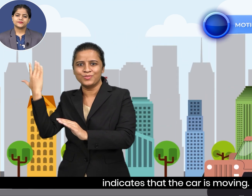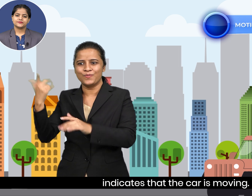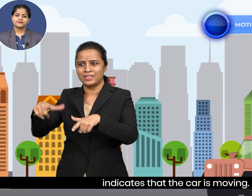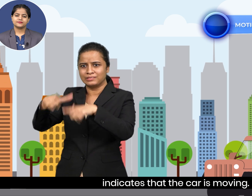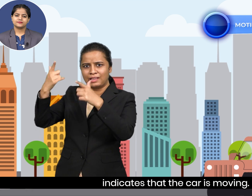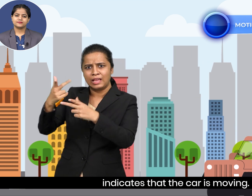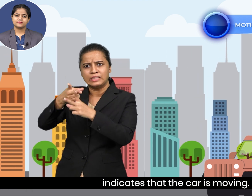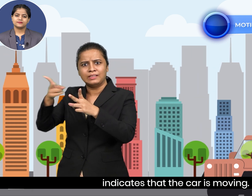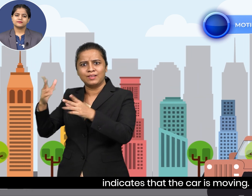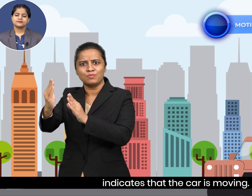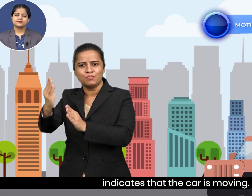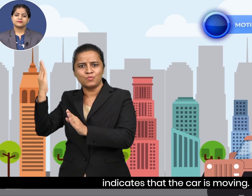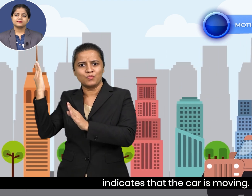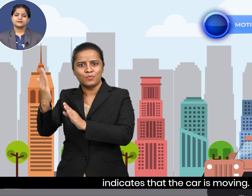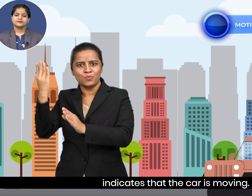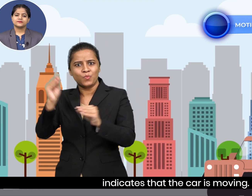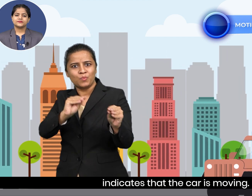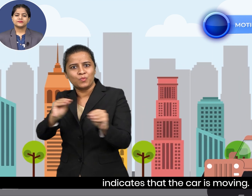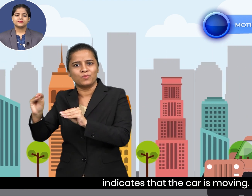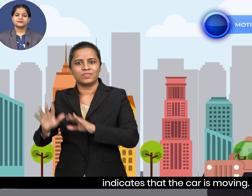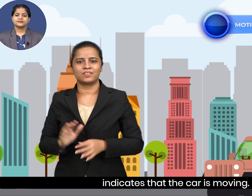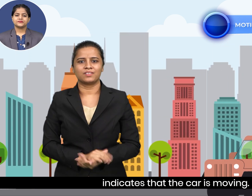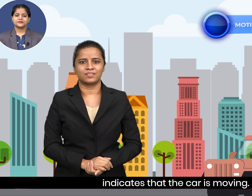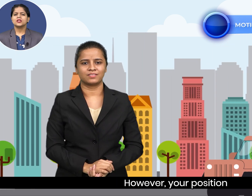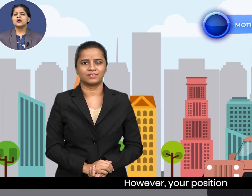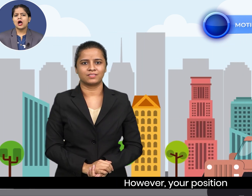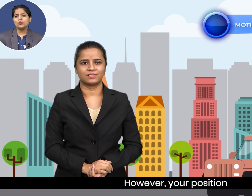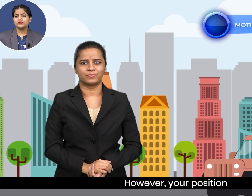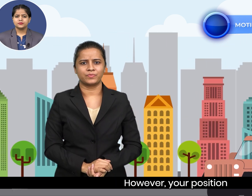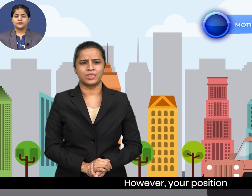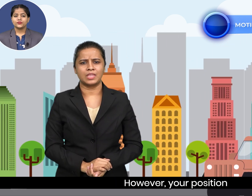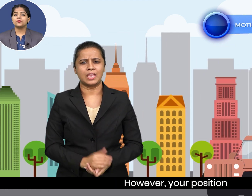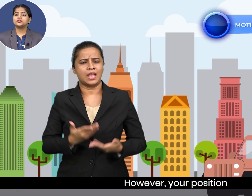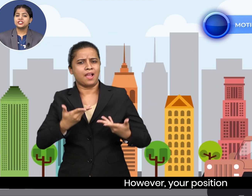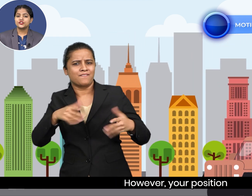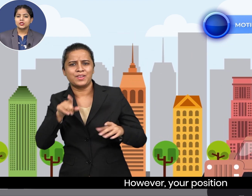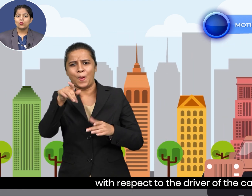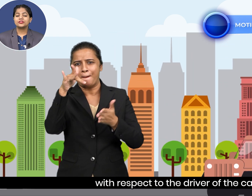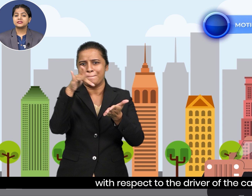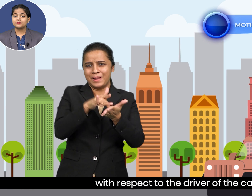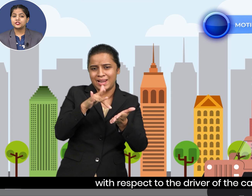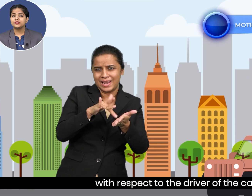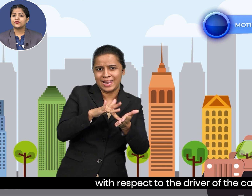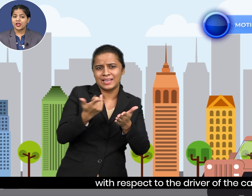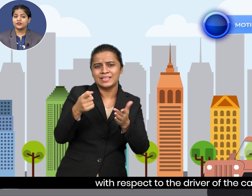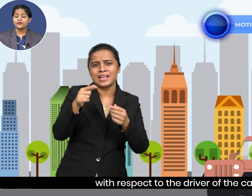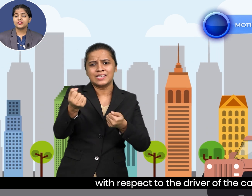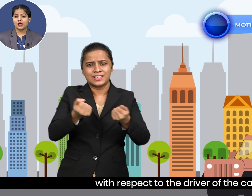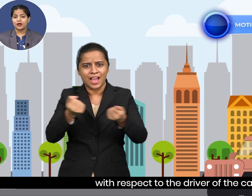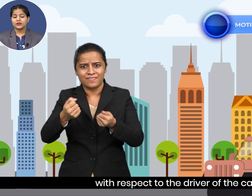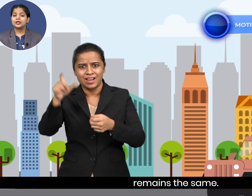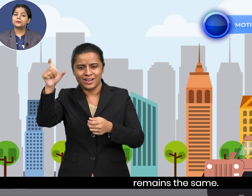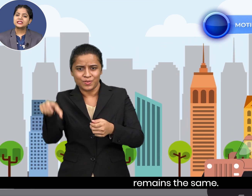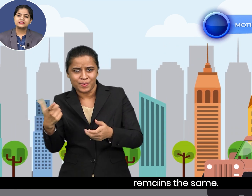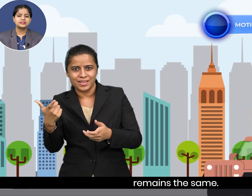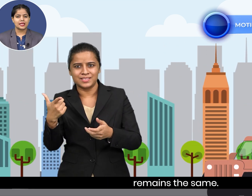However, your position with respect to the driver of the